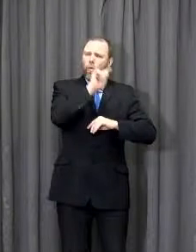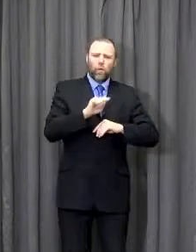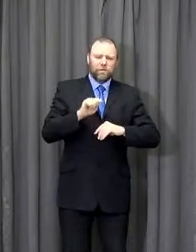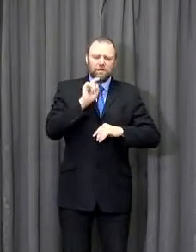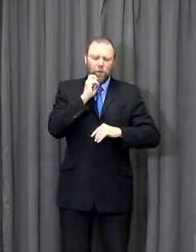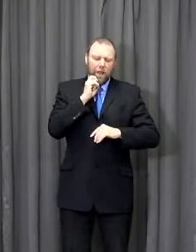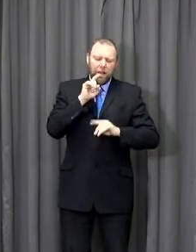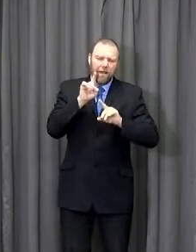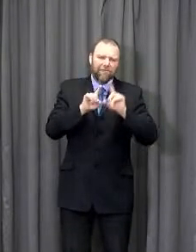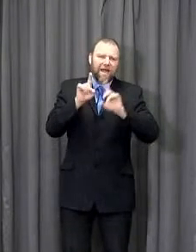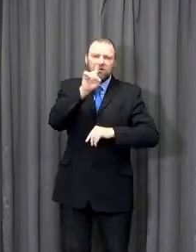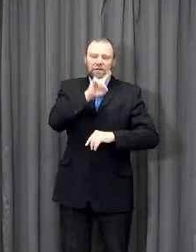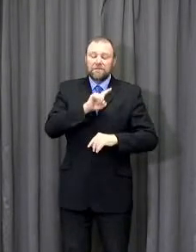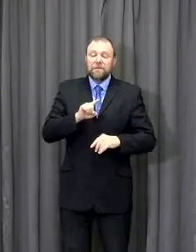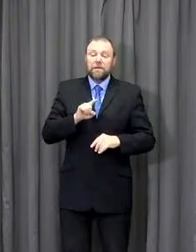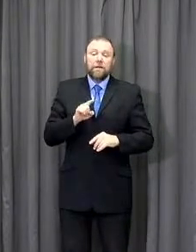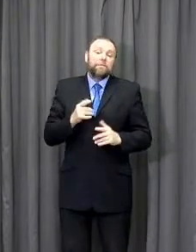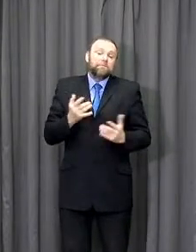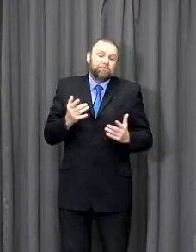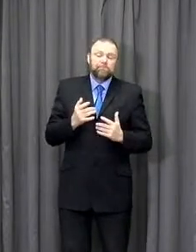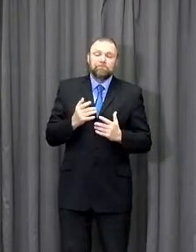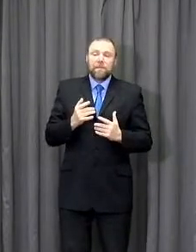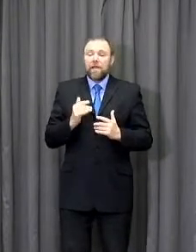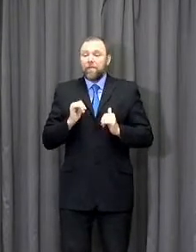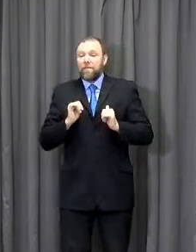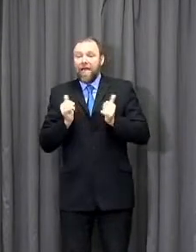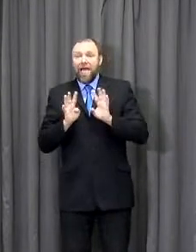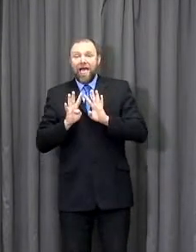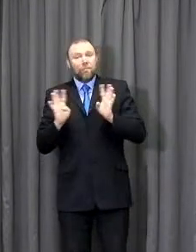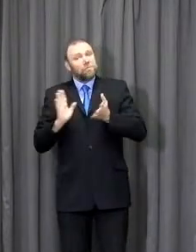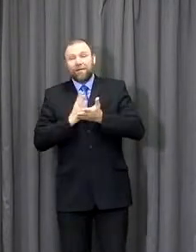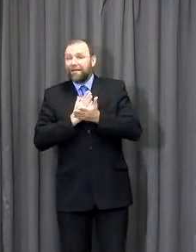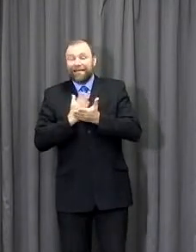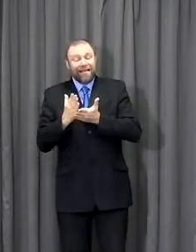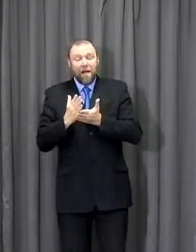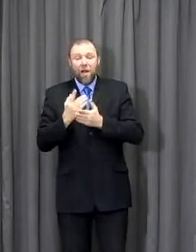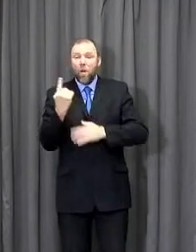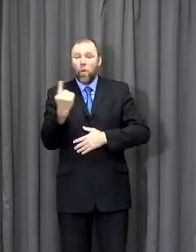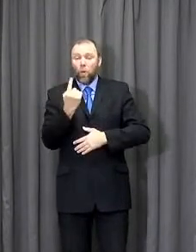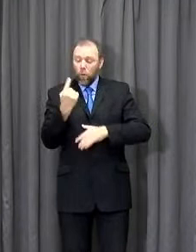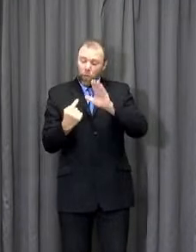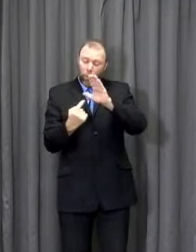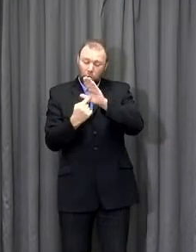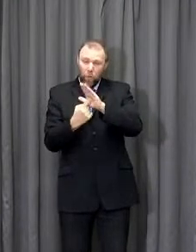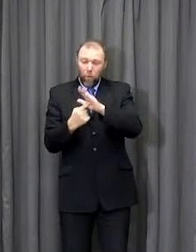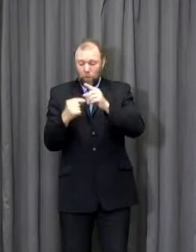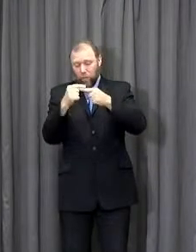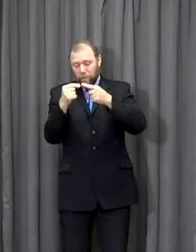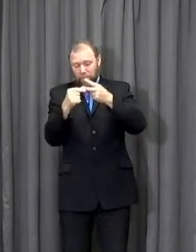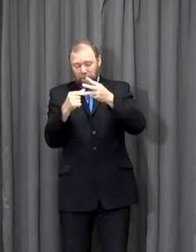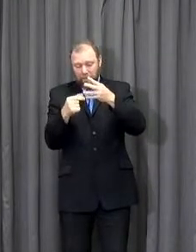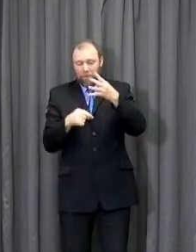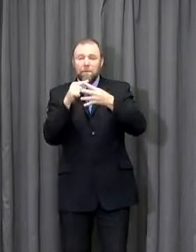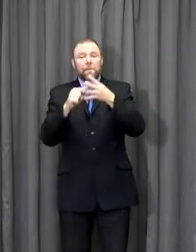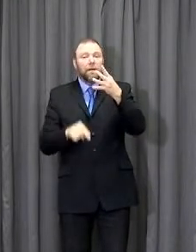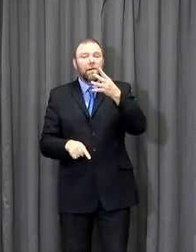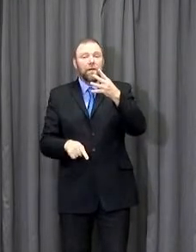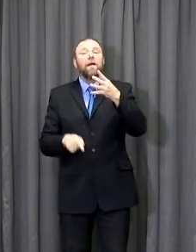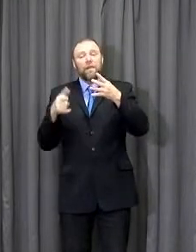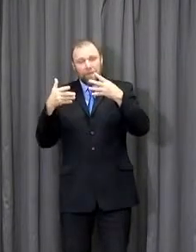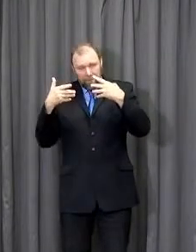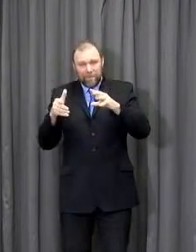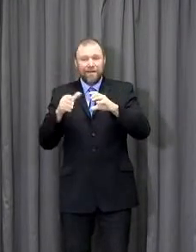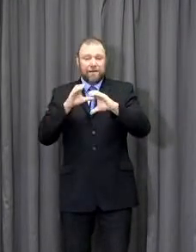that. But the health boards are all absolutely clear about who the priority groups are. They have been communicating with